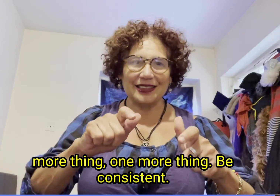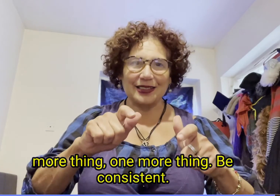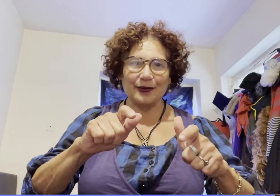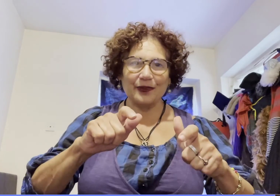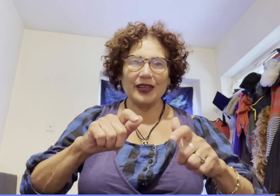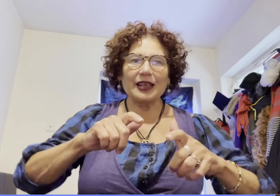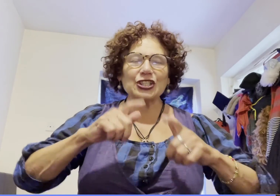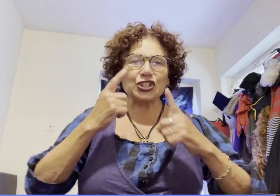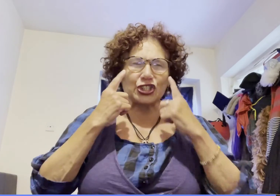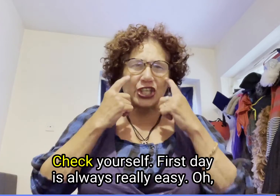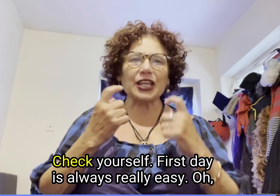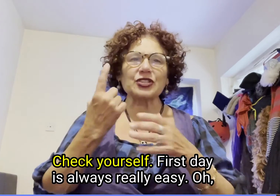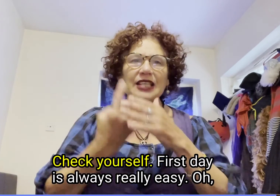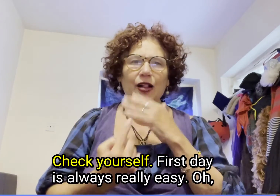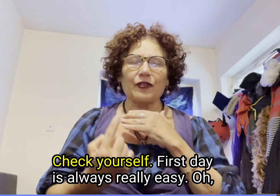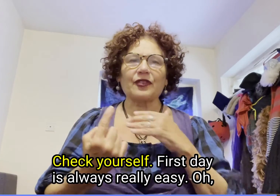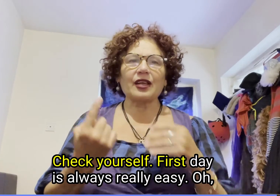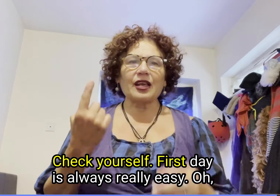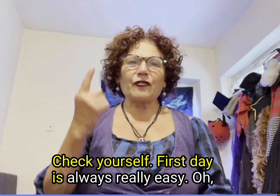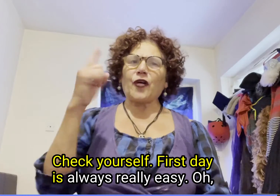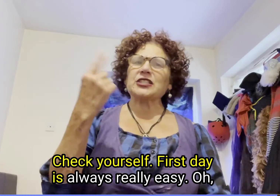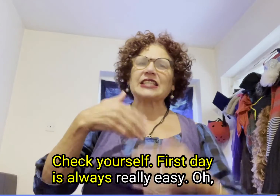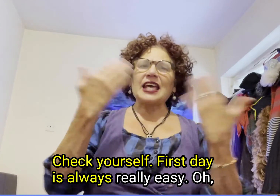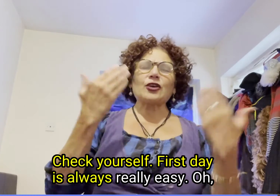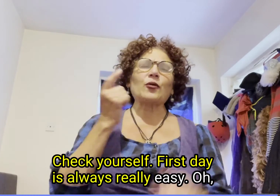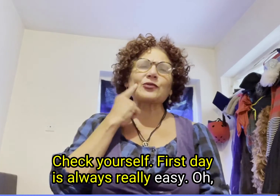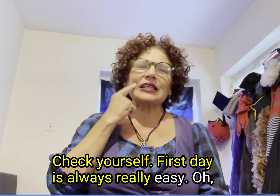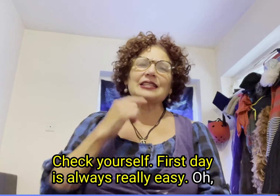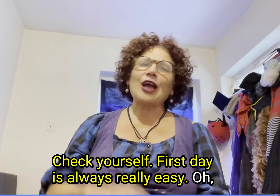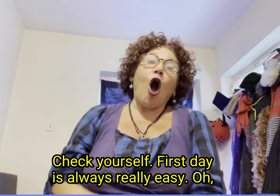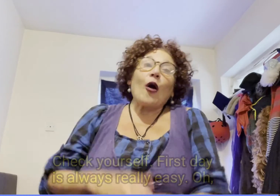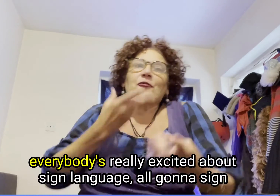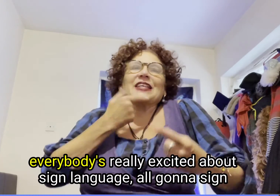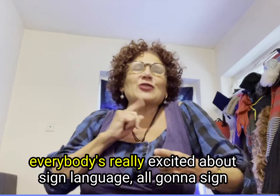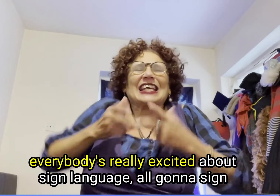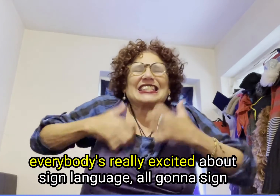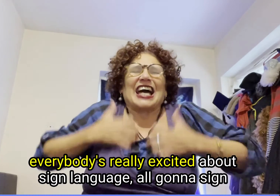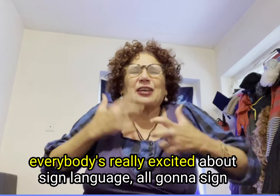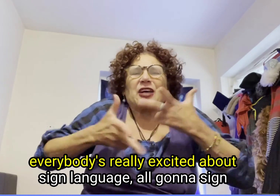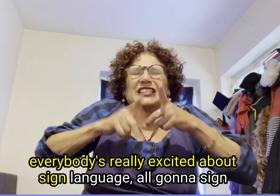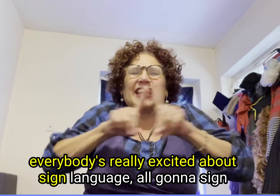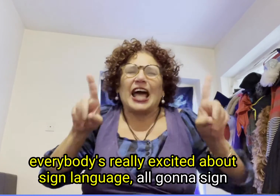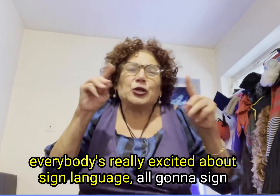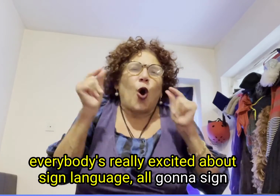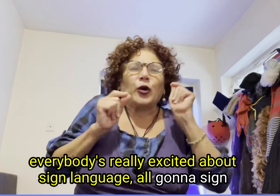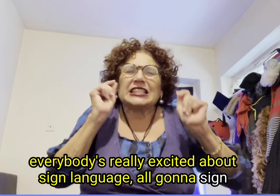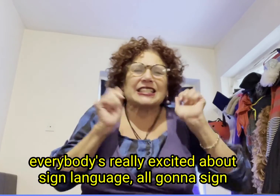consistent. Check yourself. First day is always really easy. Oh, everybody's really excited about sign language. Oh, we're gonna